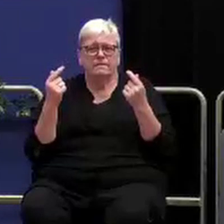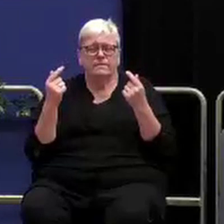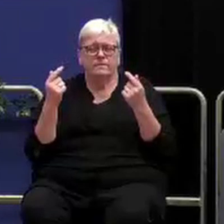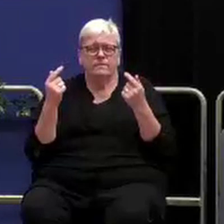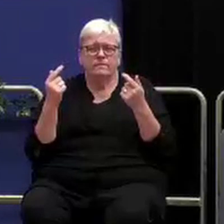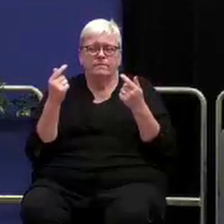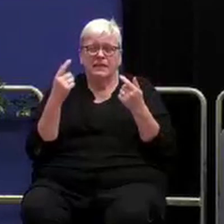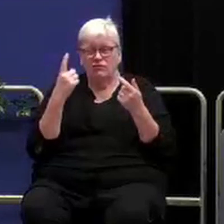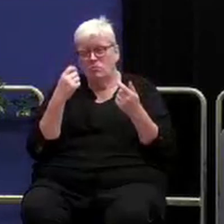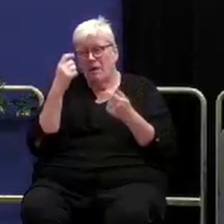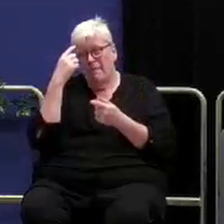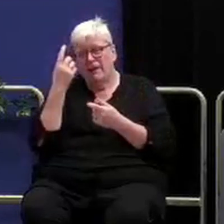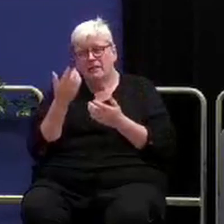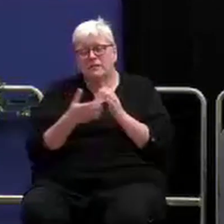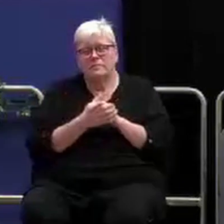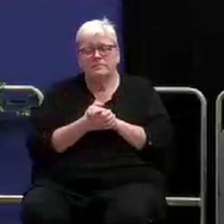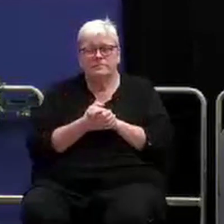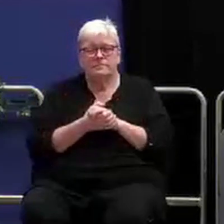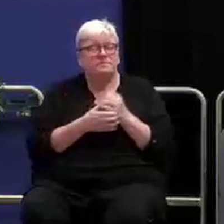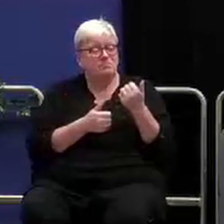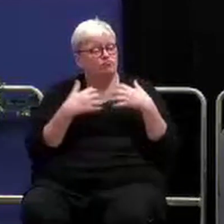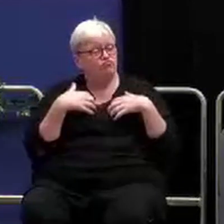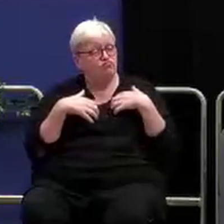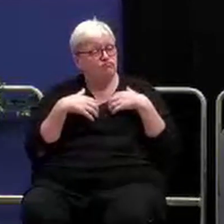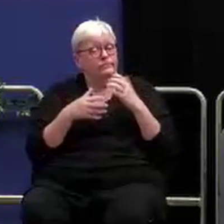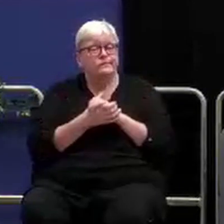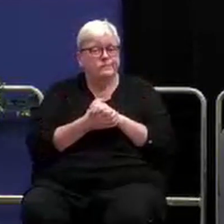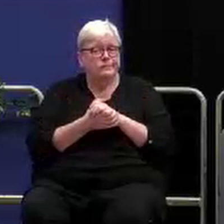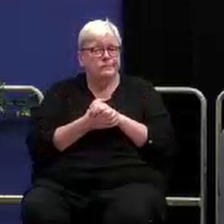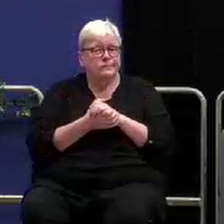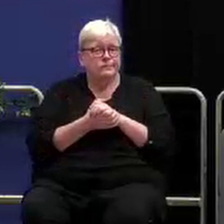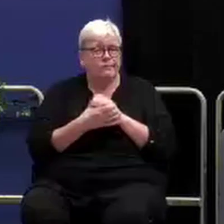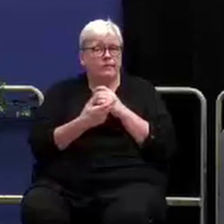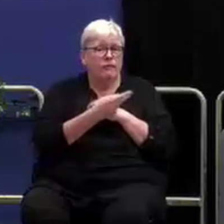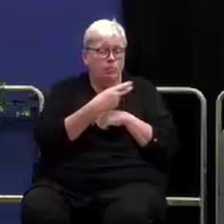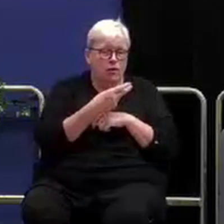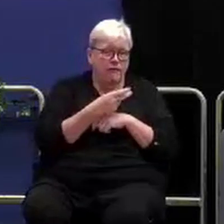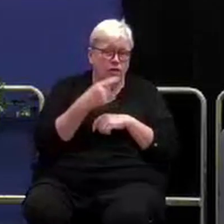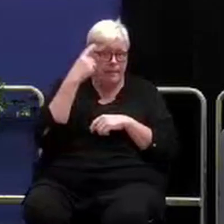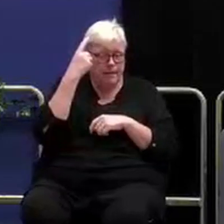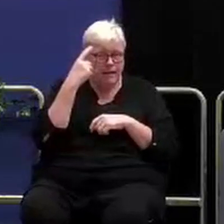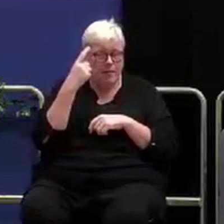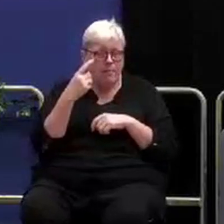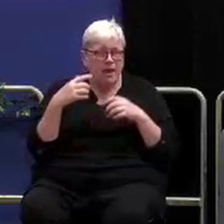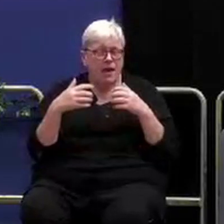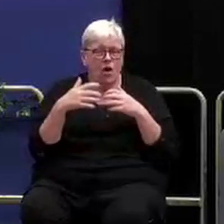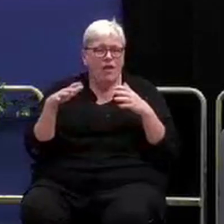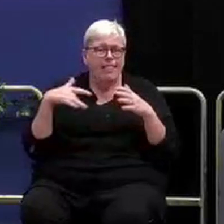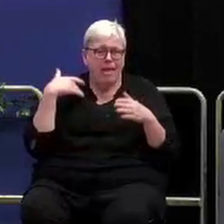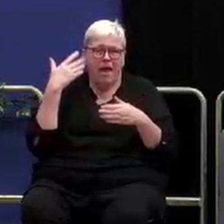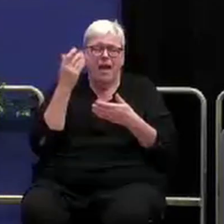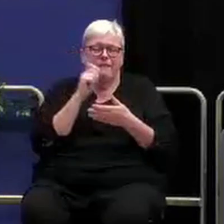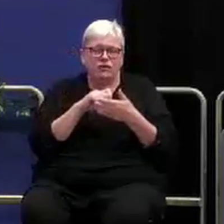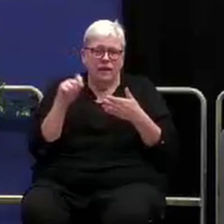perhaps you might think. Yeah. No, that's super interesting. And for both of you, I sort of was thinking about the way that life writing